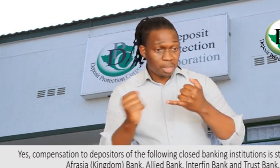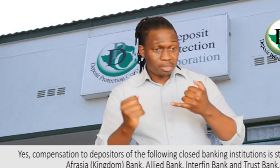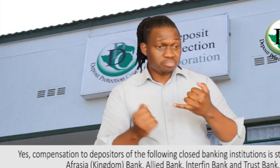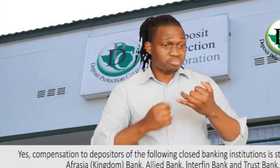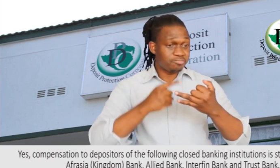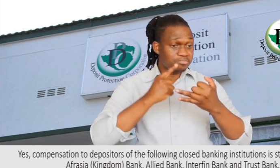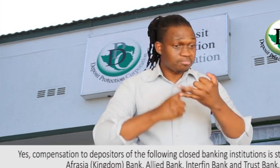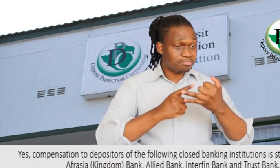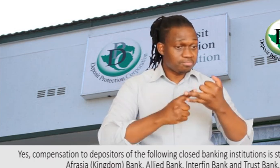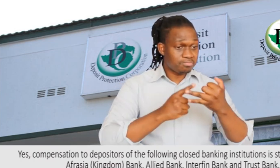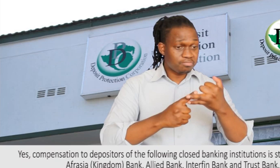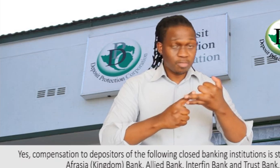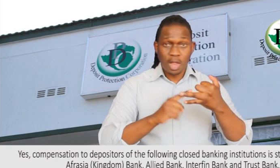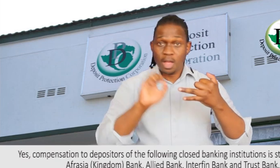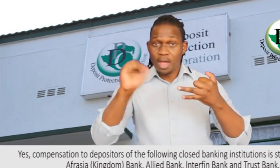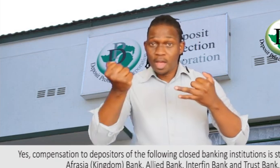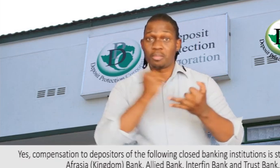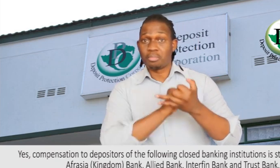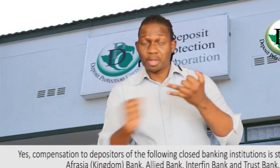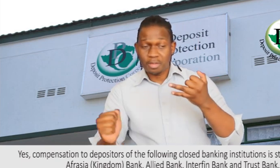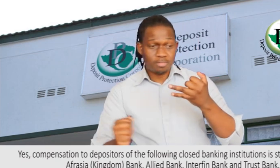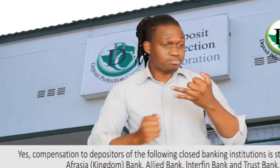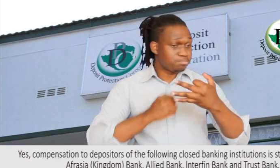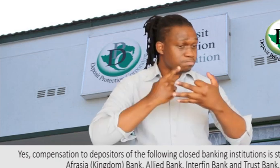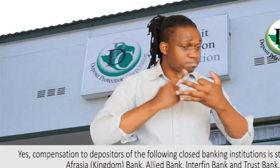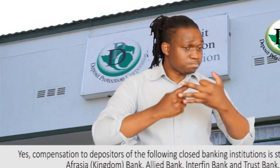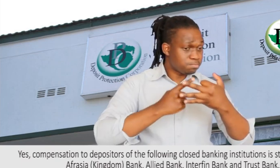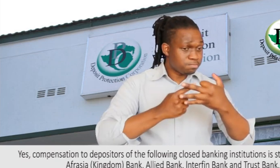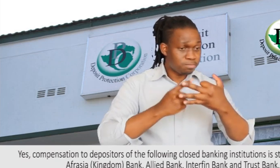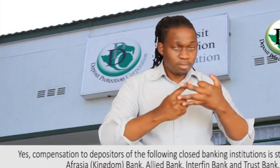Bank, Allied Bank, Interfen Bank, and Trust Bank.